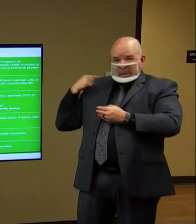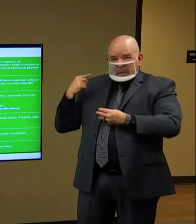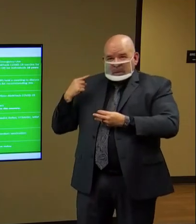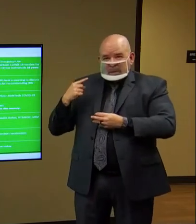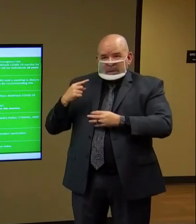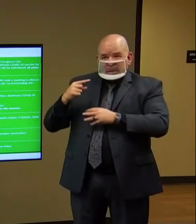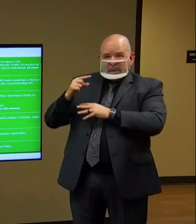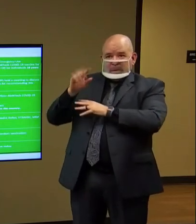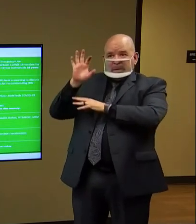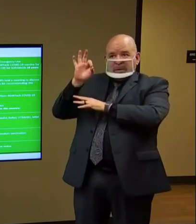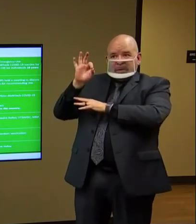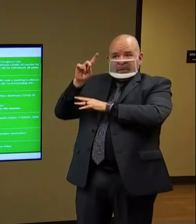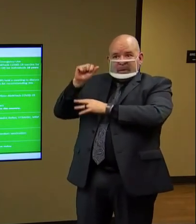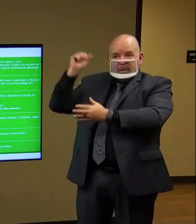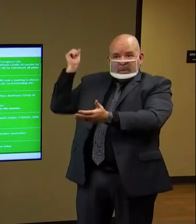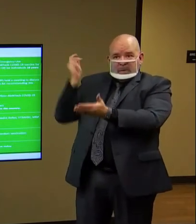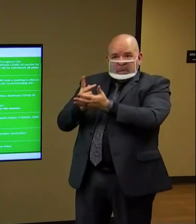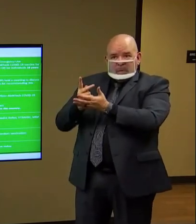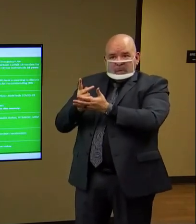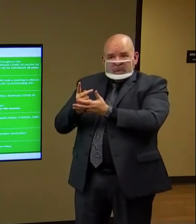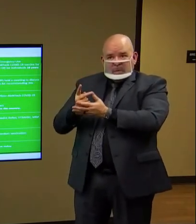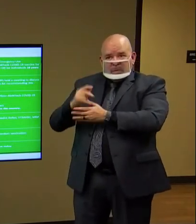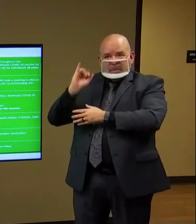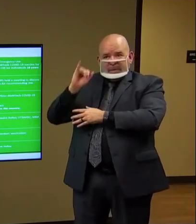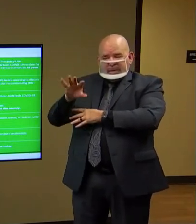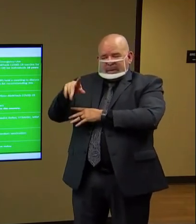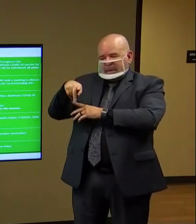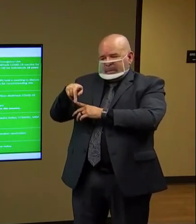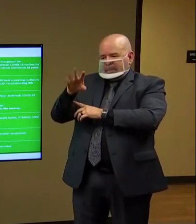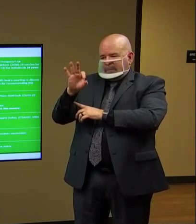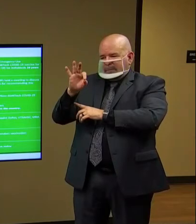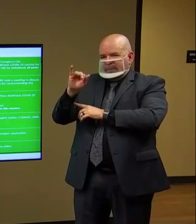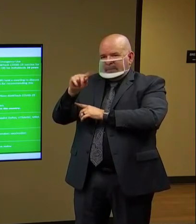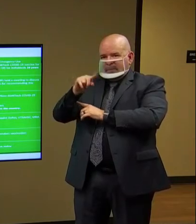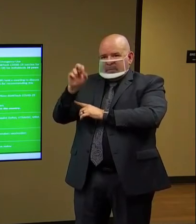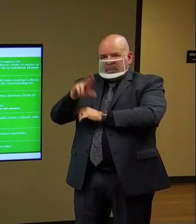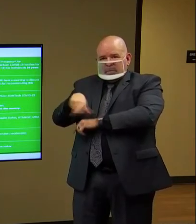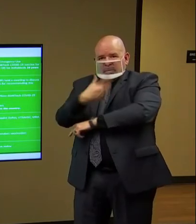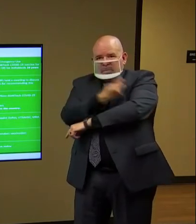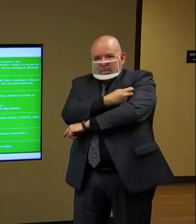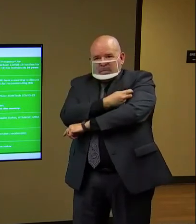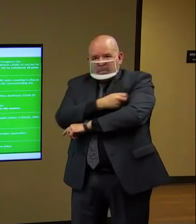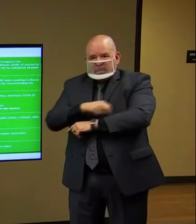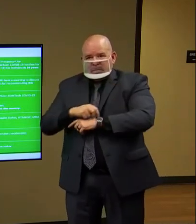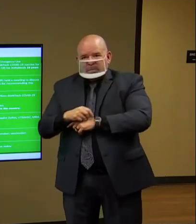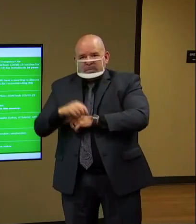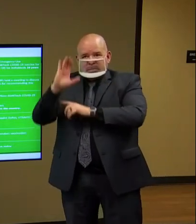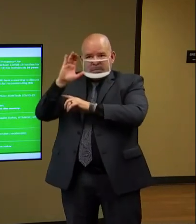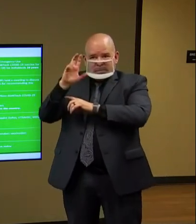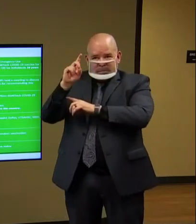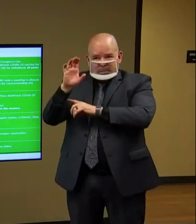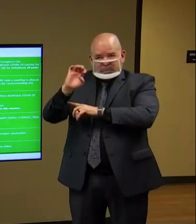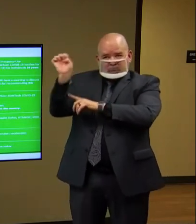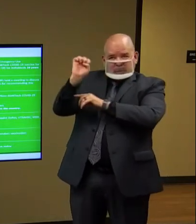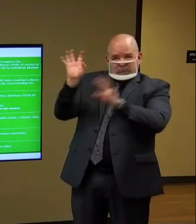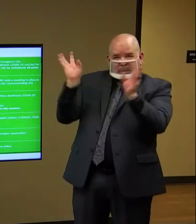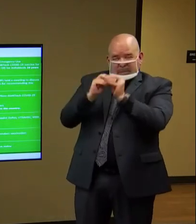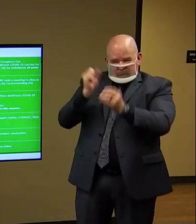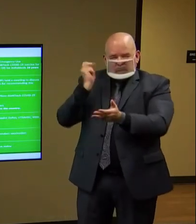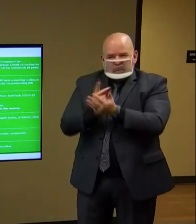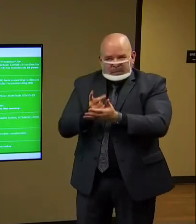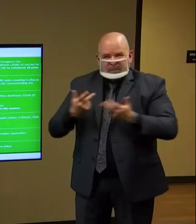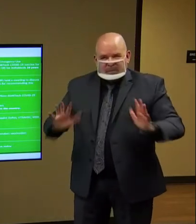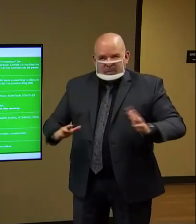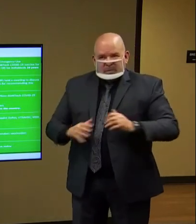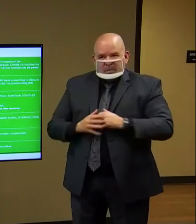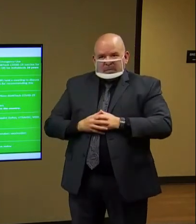Pfizer vaccine. The next day, the CDC Advisory Committee on Immunization Practice had their emergency meeting and approved it. December